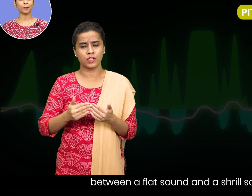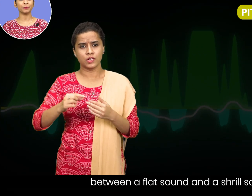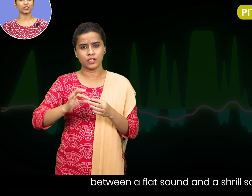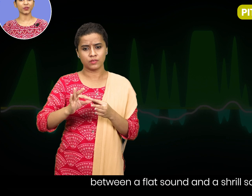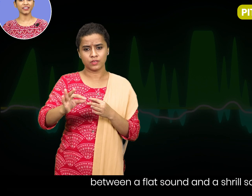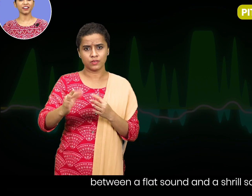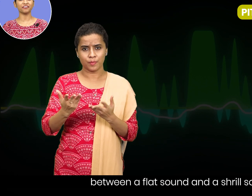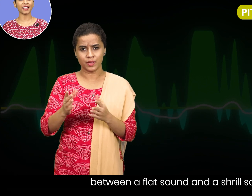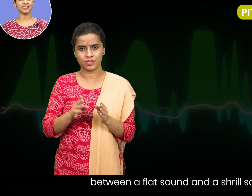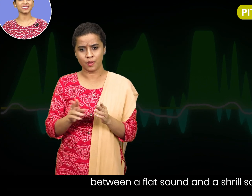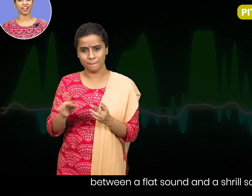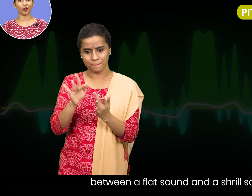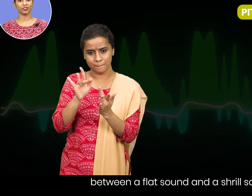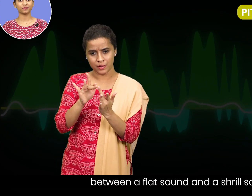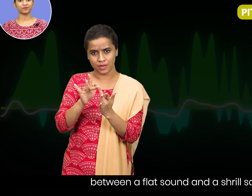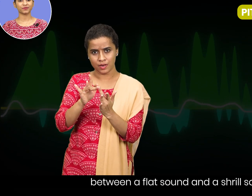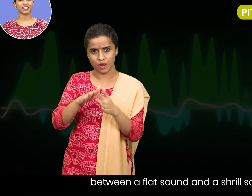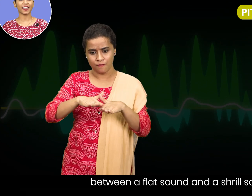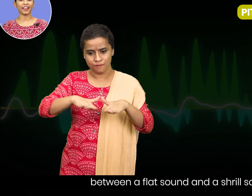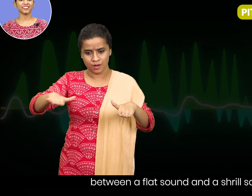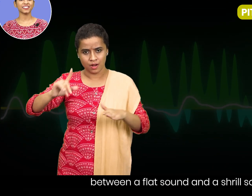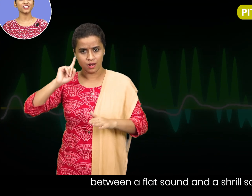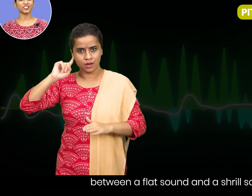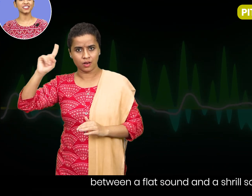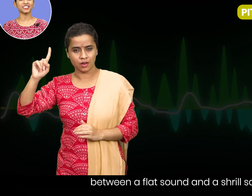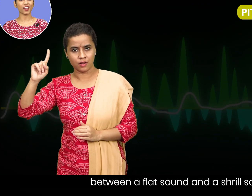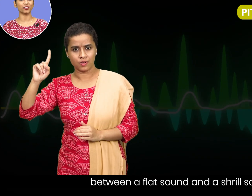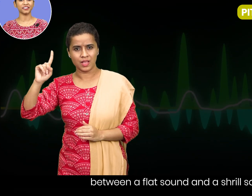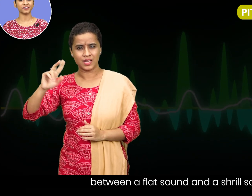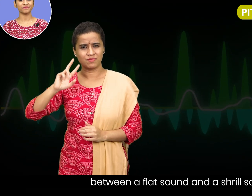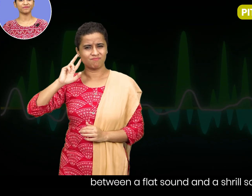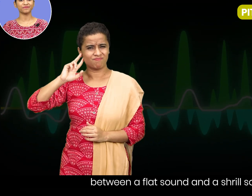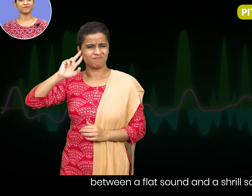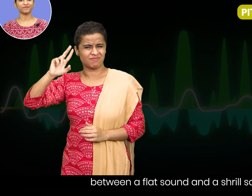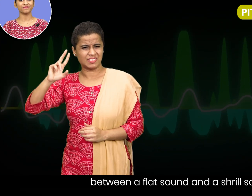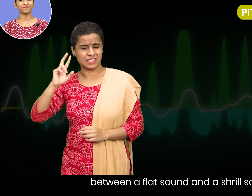distinguish between a flat sound and a shrill sound.